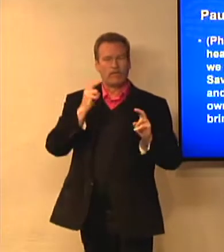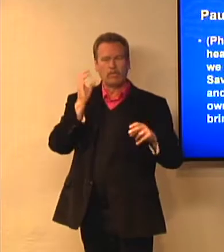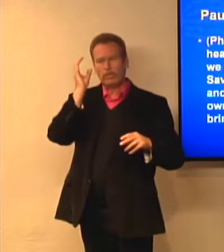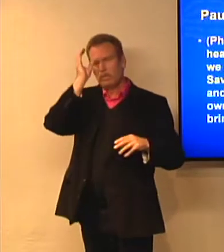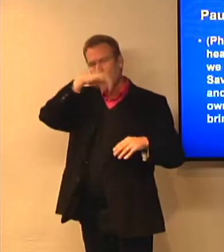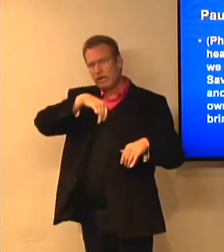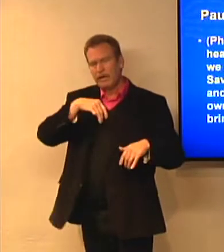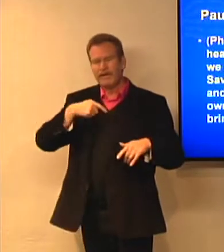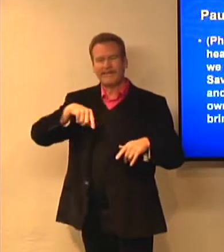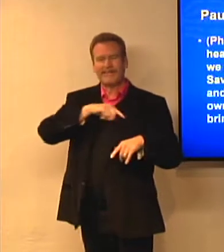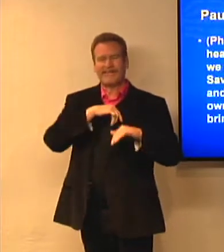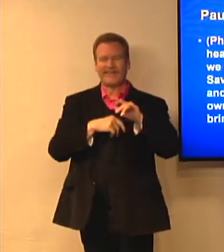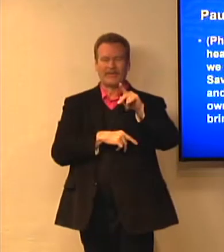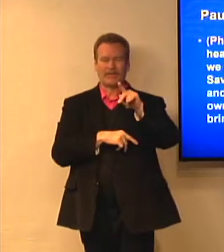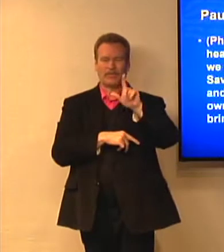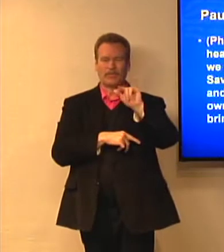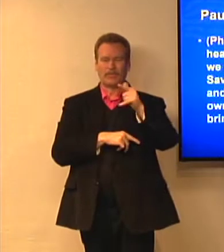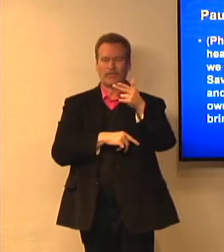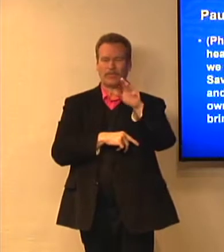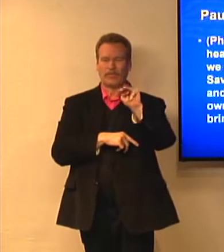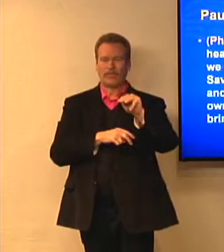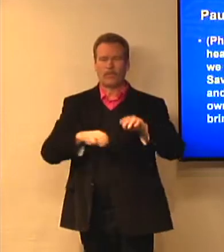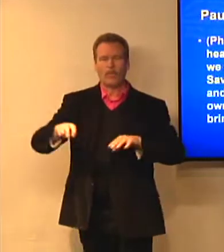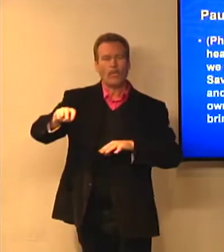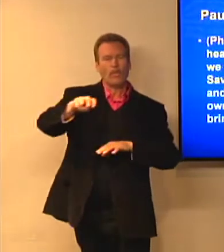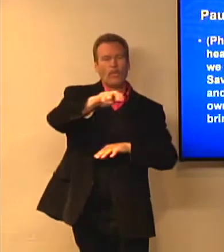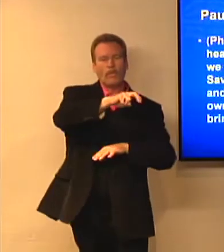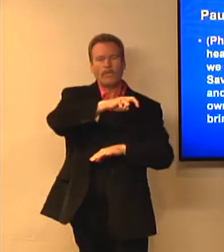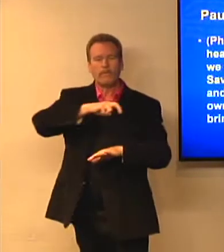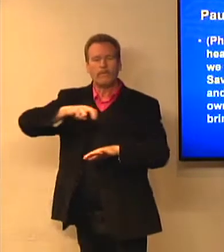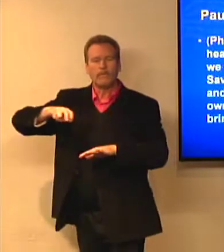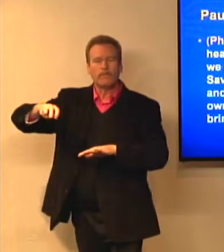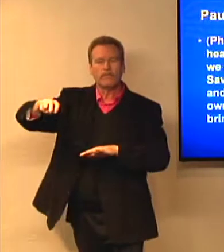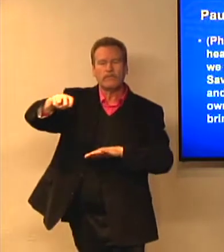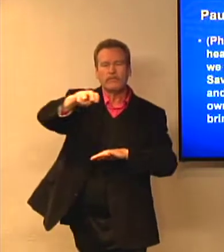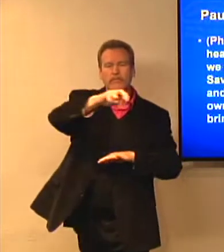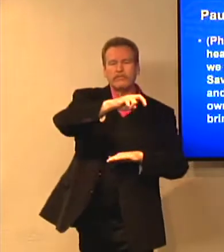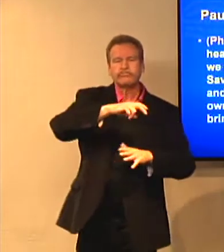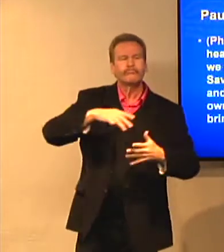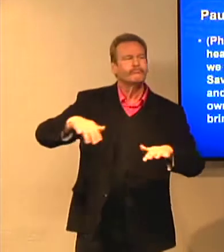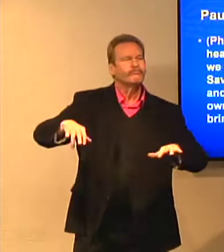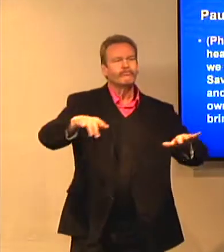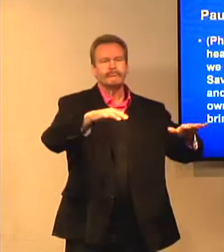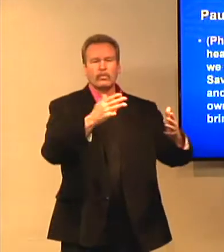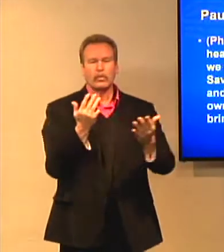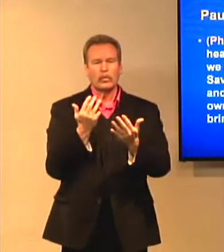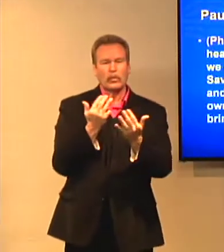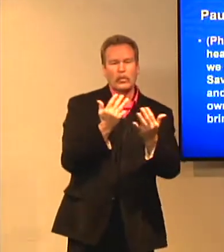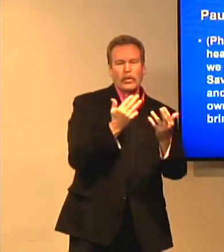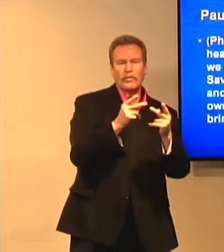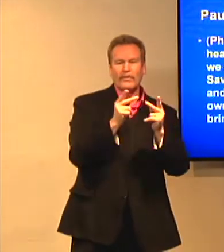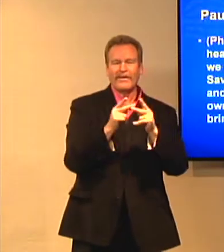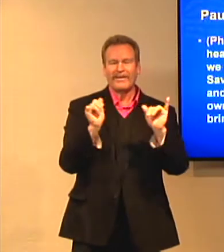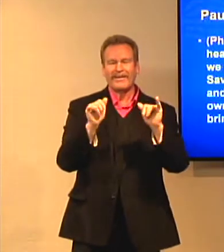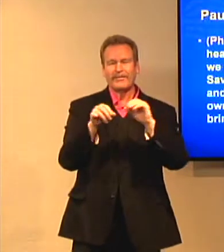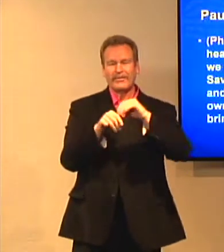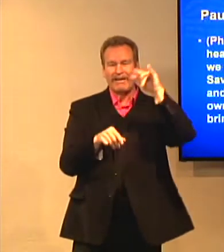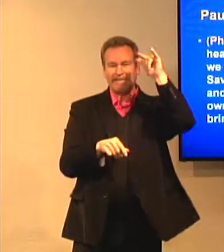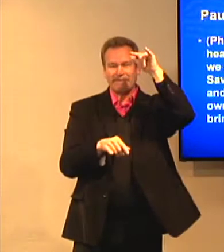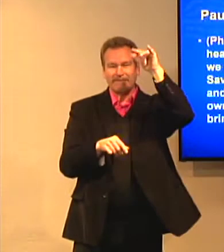doesn't matter. We are pilgrims and strangers traveling along the earth. So citizenship on this earth doesn't